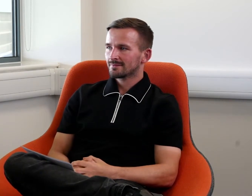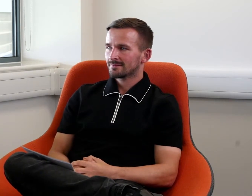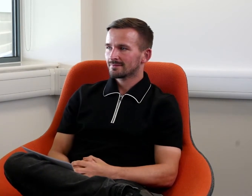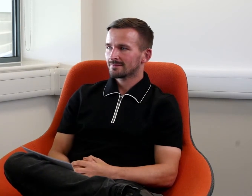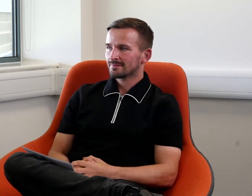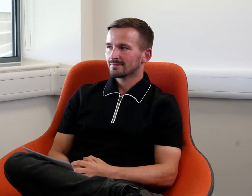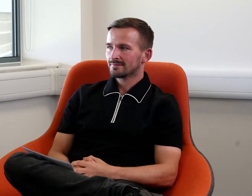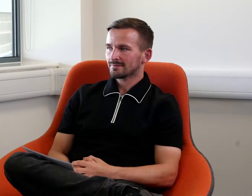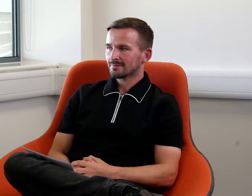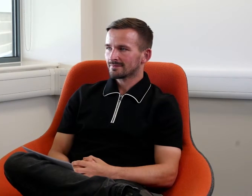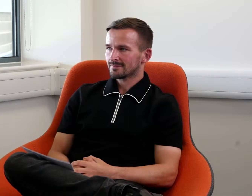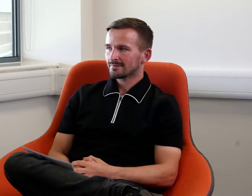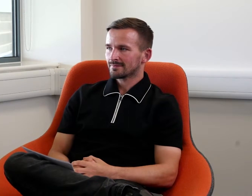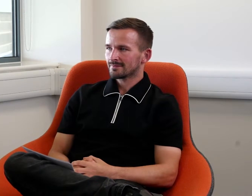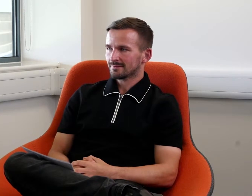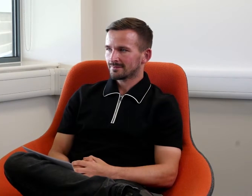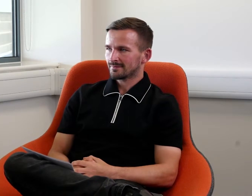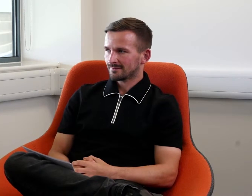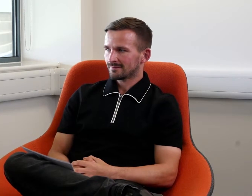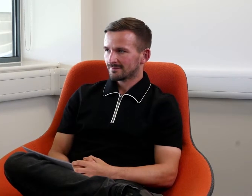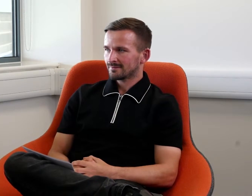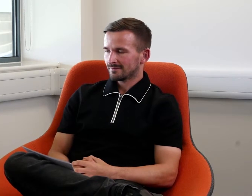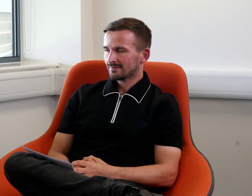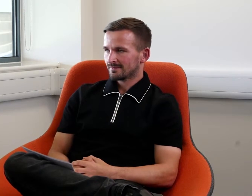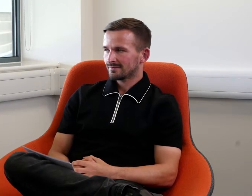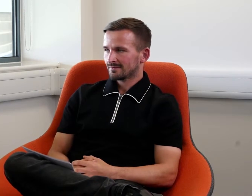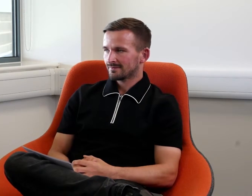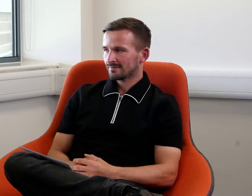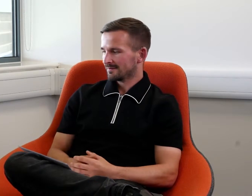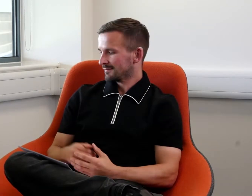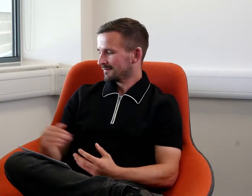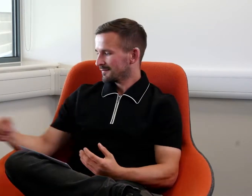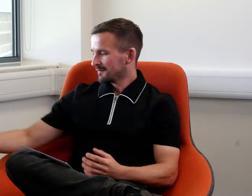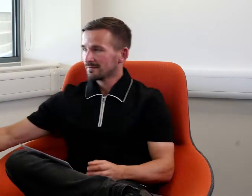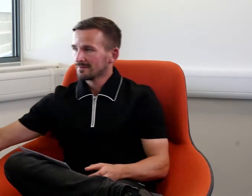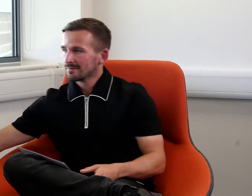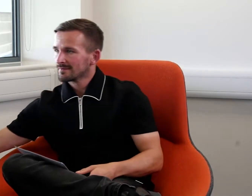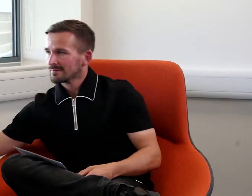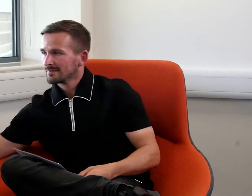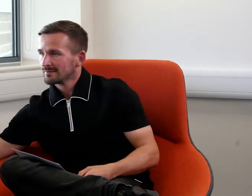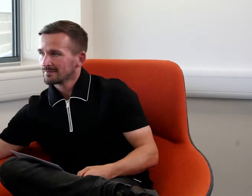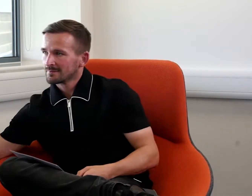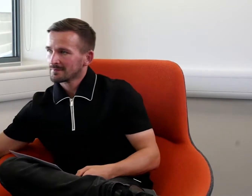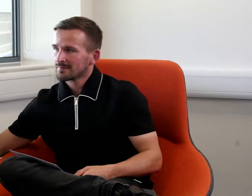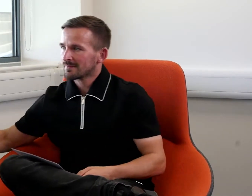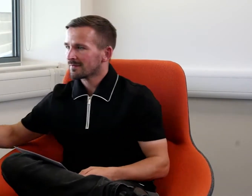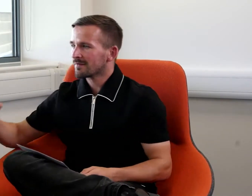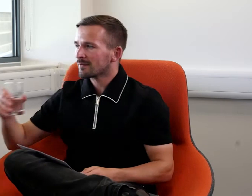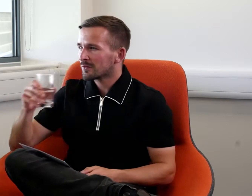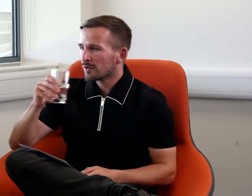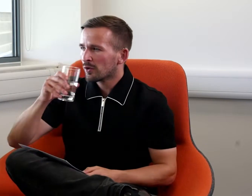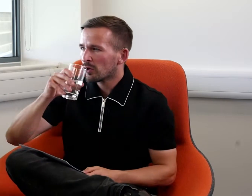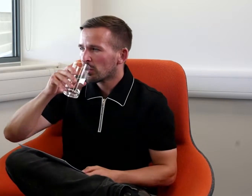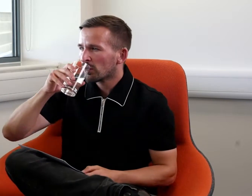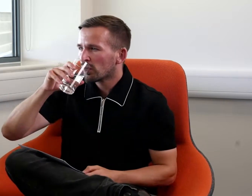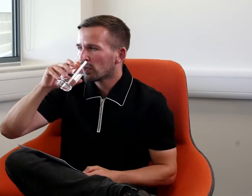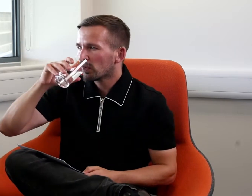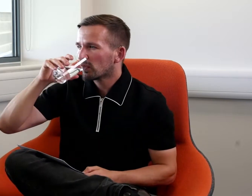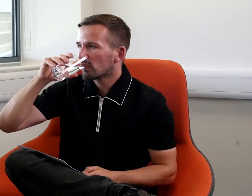parties, I think there were lots of values across them that really resonated with me. I mean, you know, Labour has always historically stood for fairness,